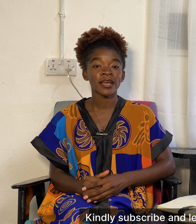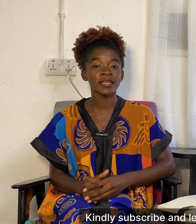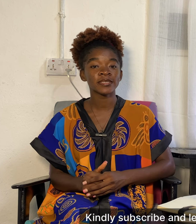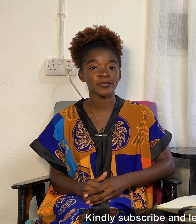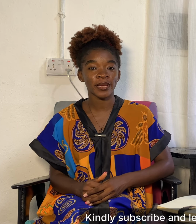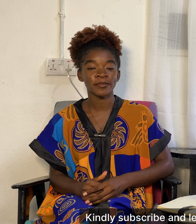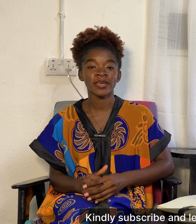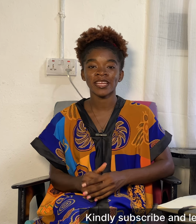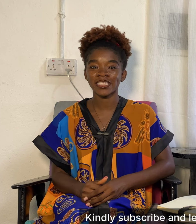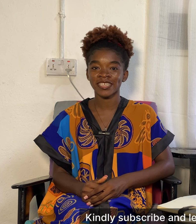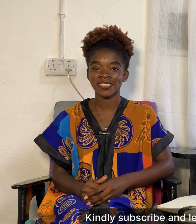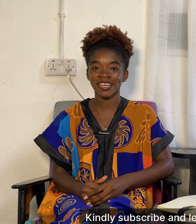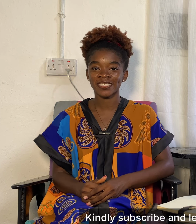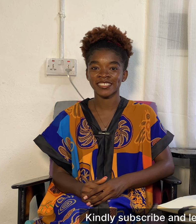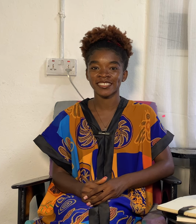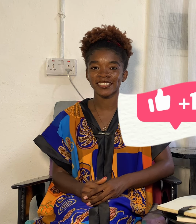kindly subscribe and let's get started.